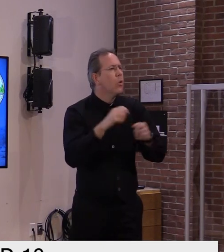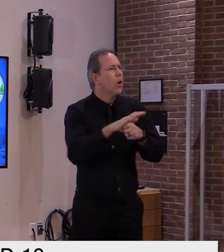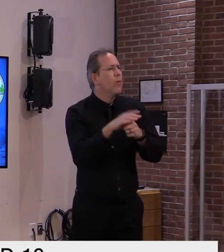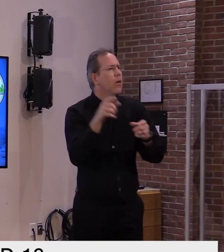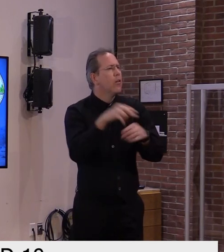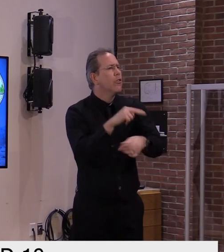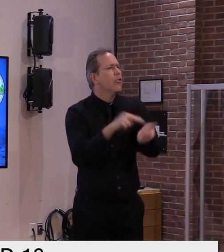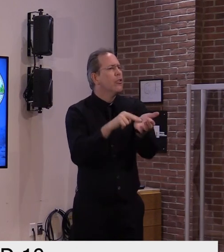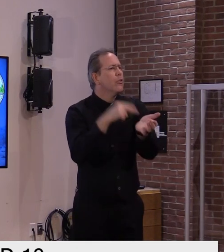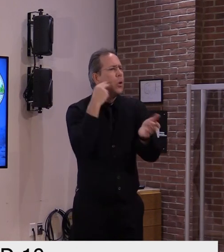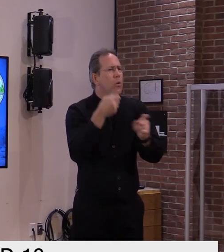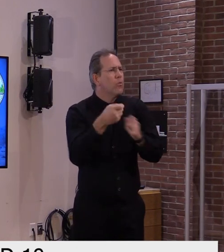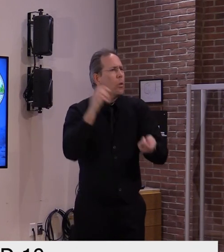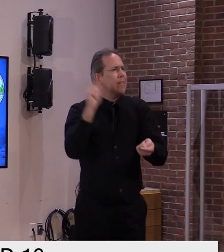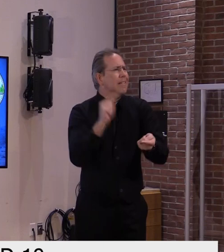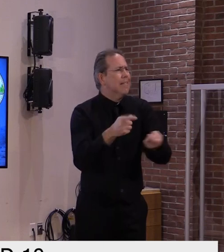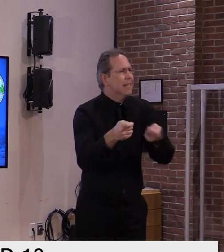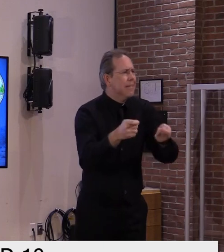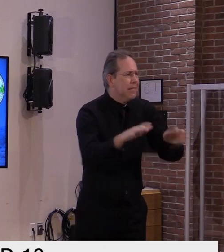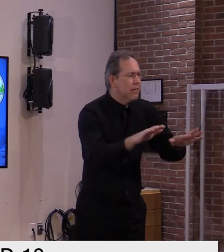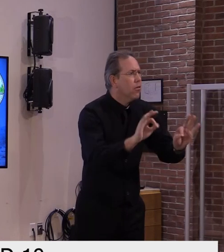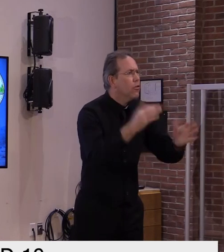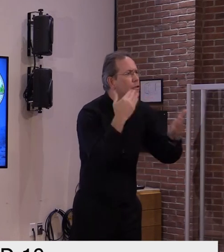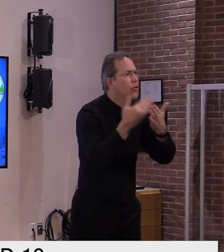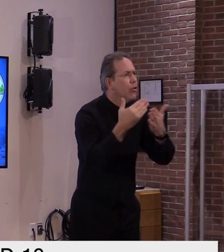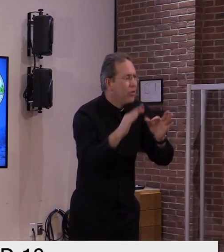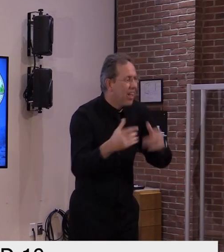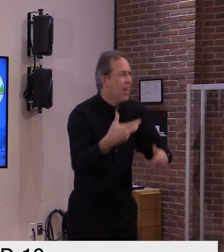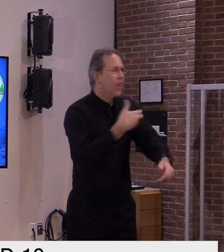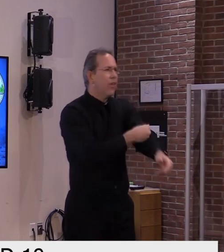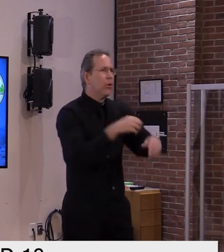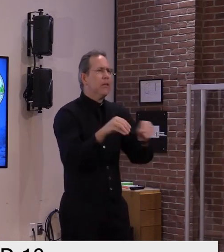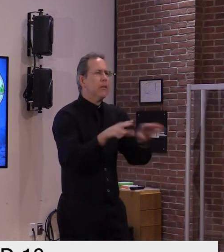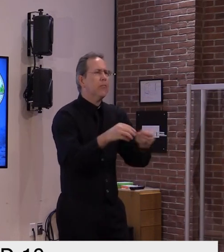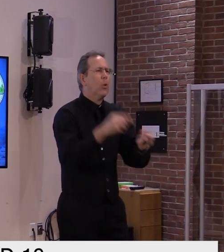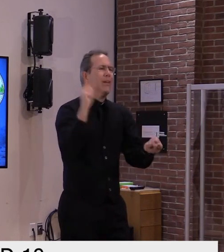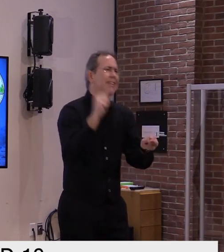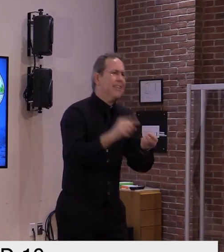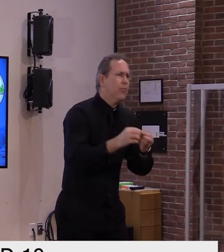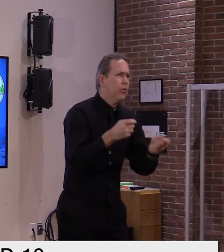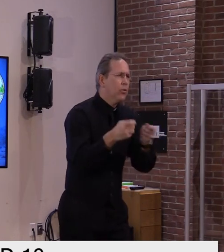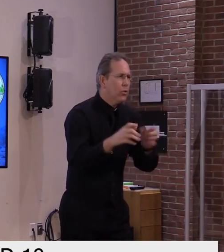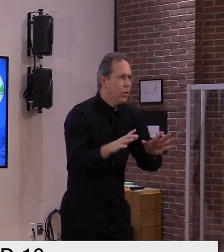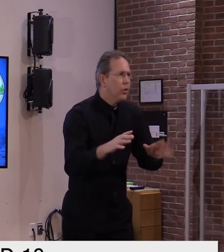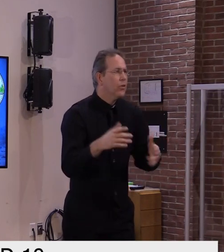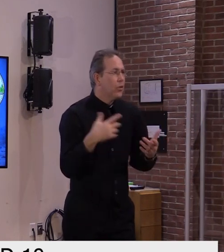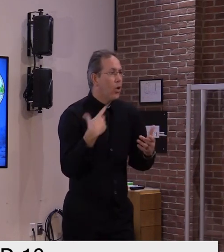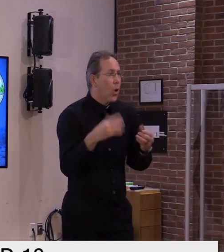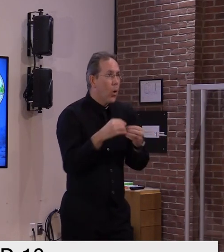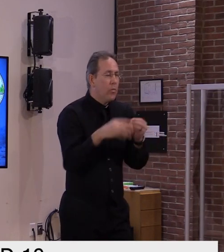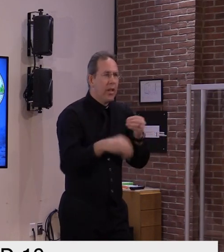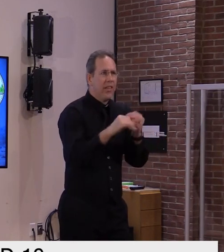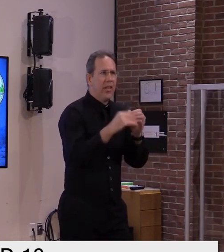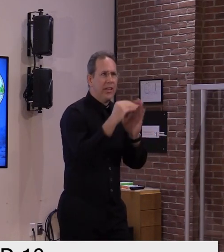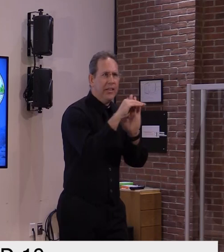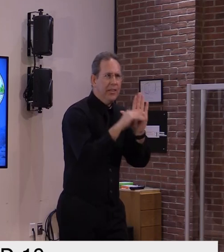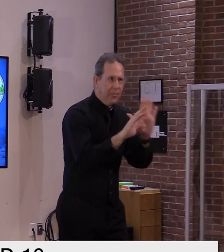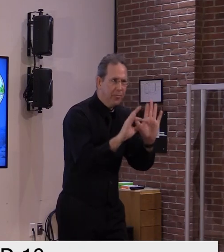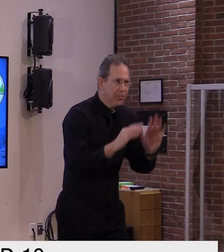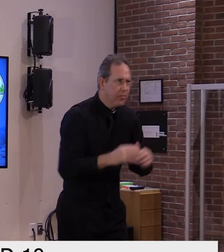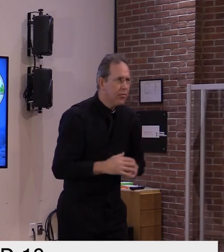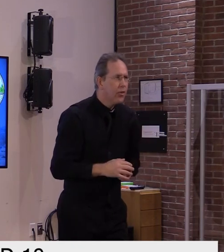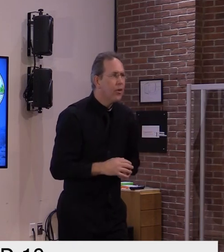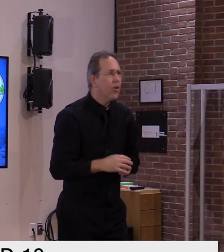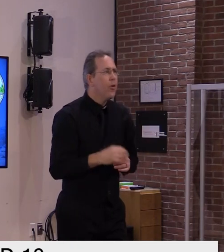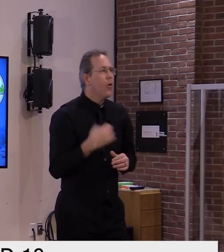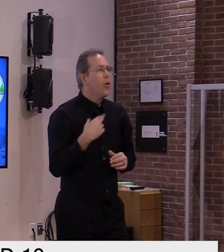prevent new facilities from becoming added to that list because of the haste with which we're trying to address all of